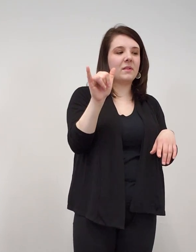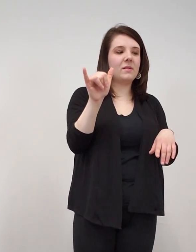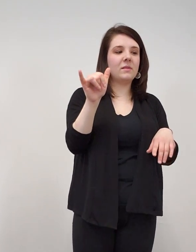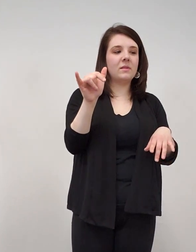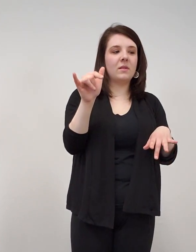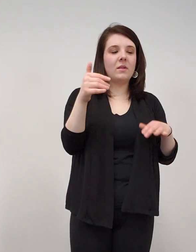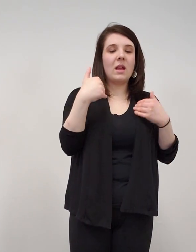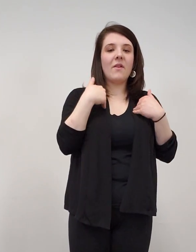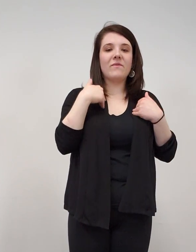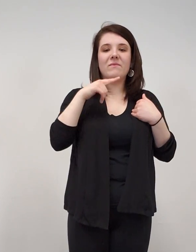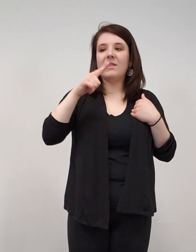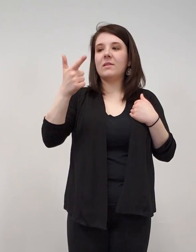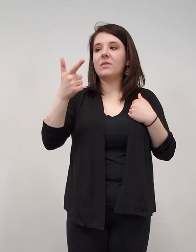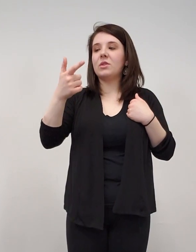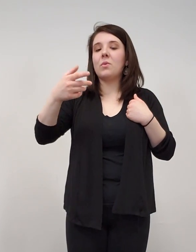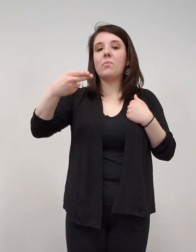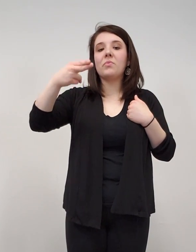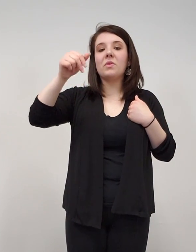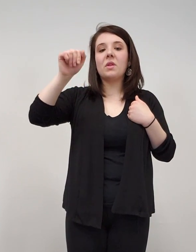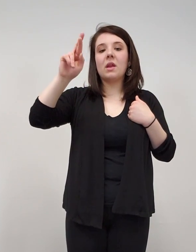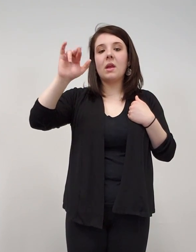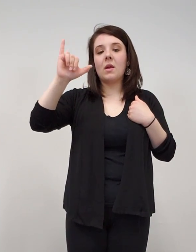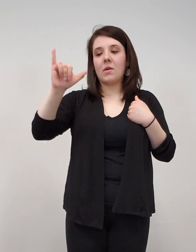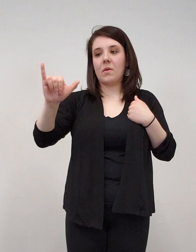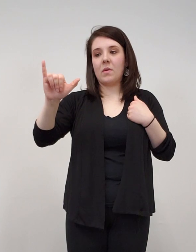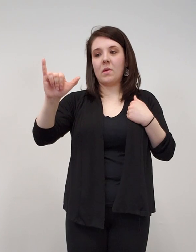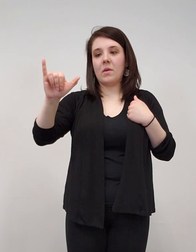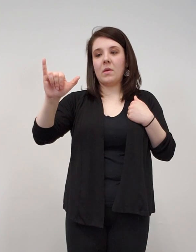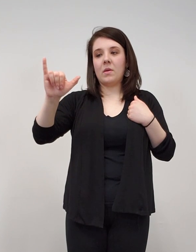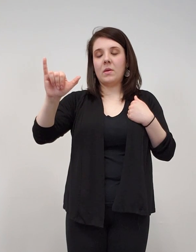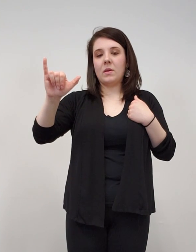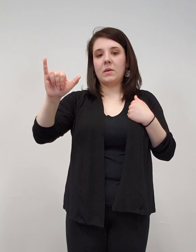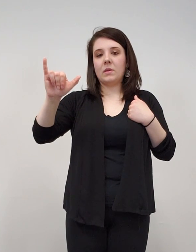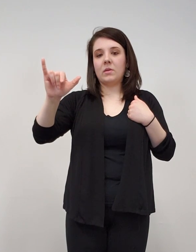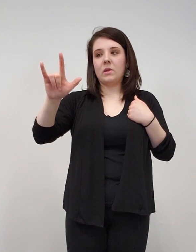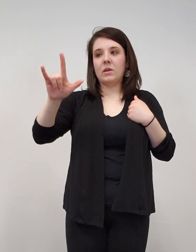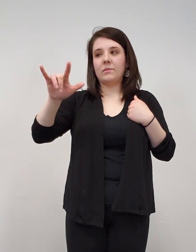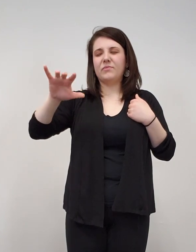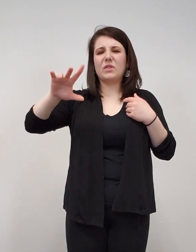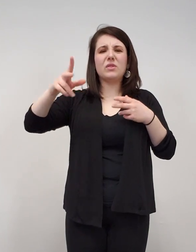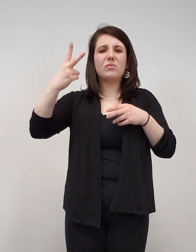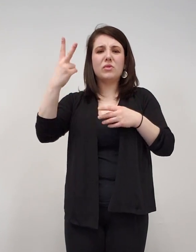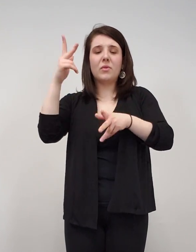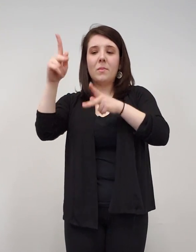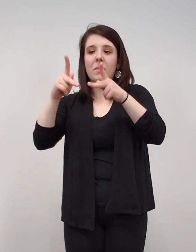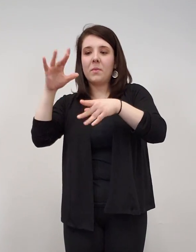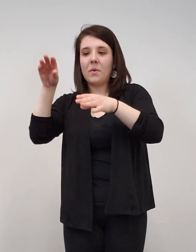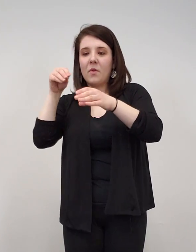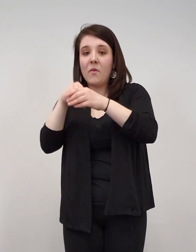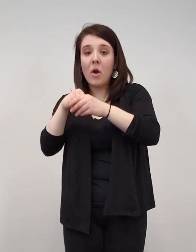the Teapot Dome scandal, which occurred in Elk Hills, California, and Teapot Dome,